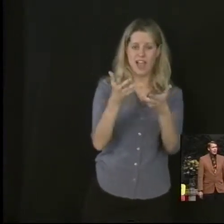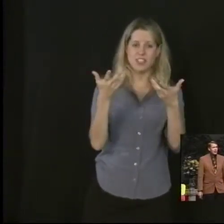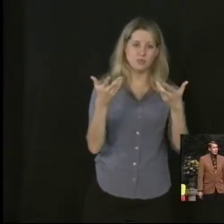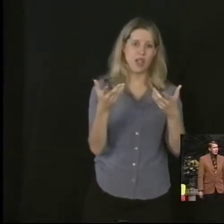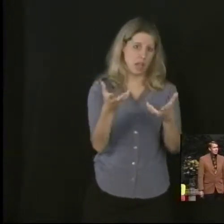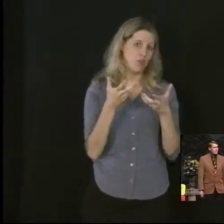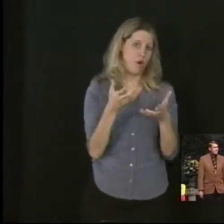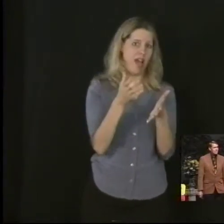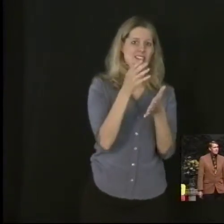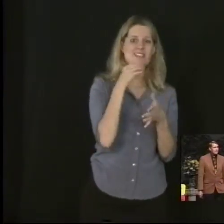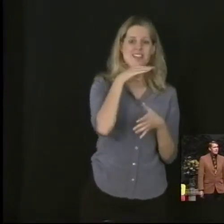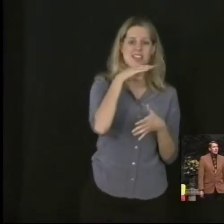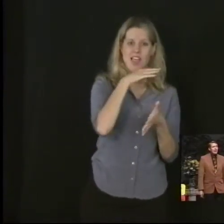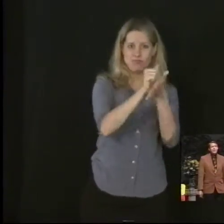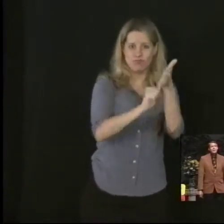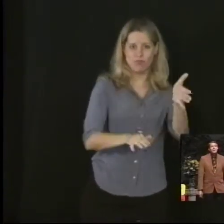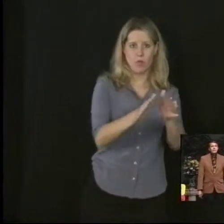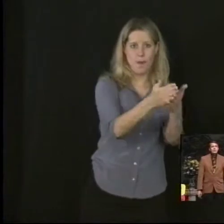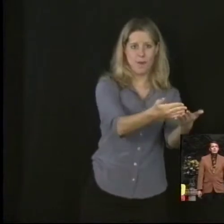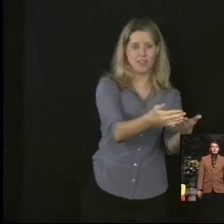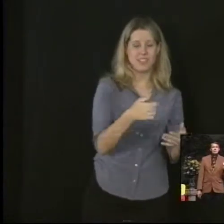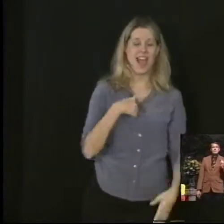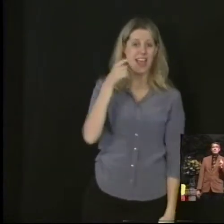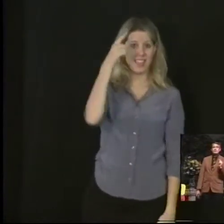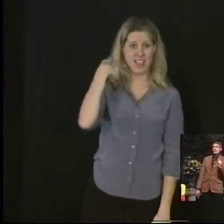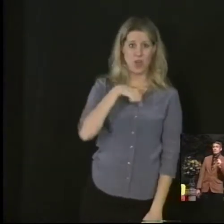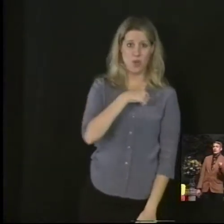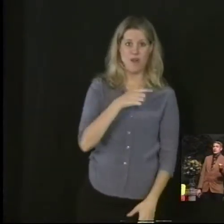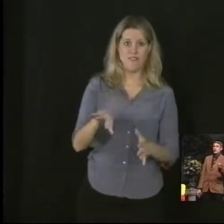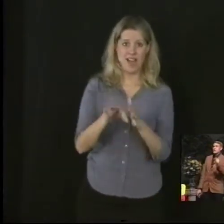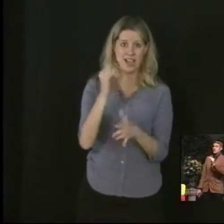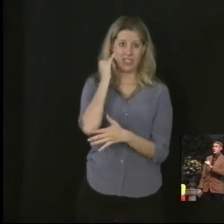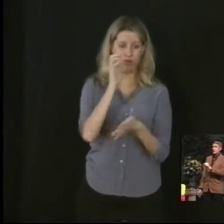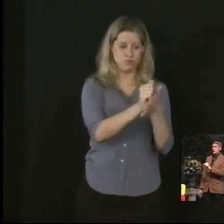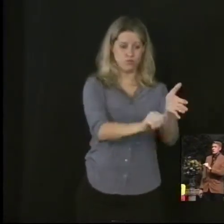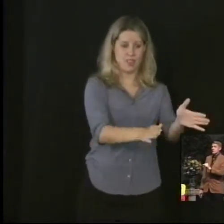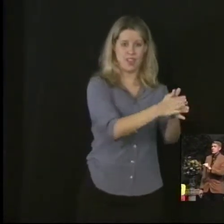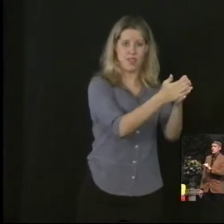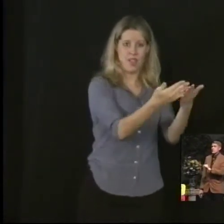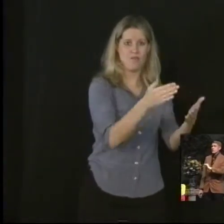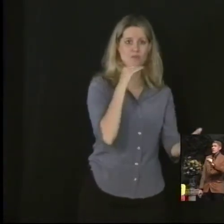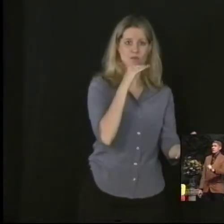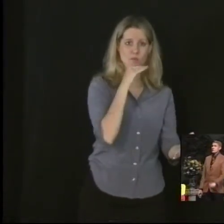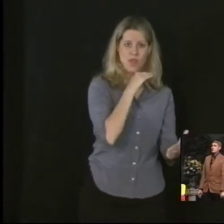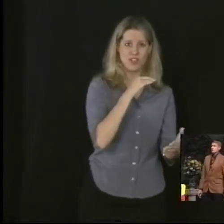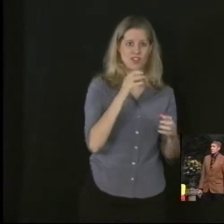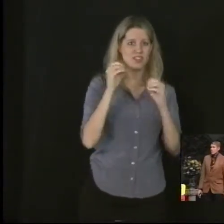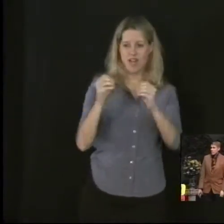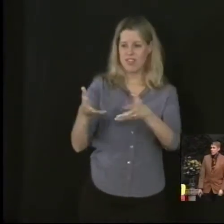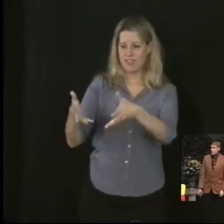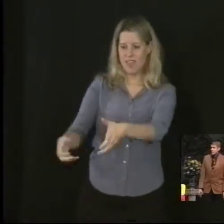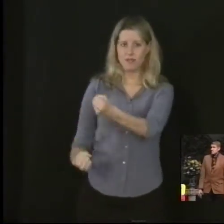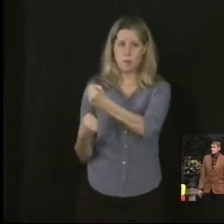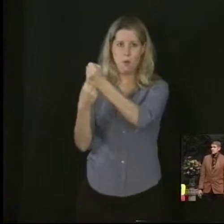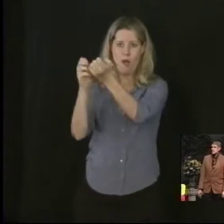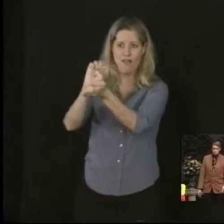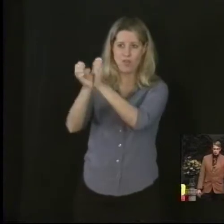out of the textbooks. I think we'll find if we take the lies out of the books, there's nothing left to support the evolution